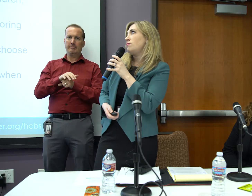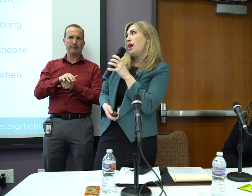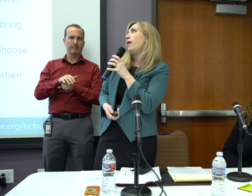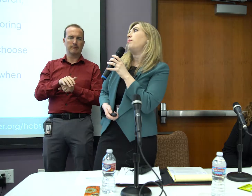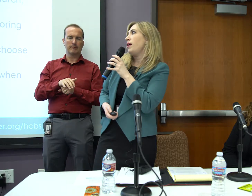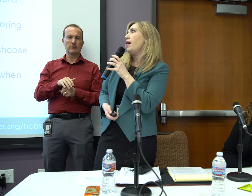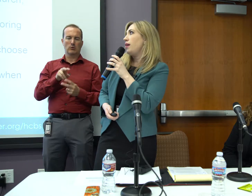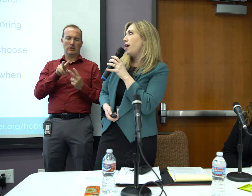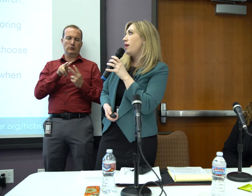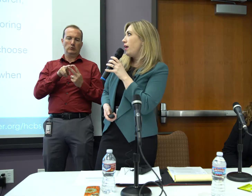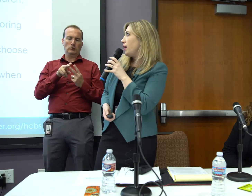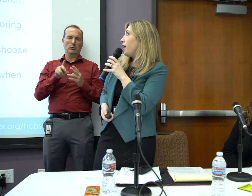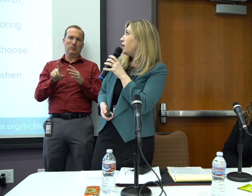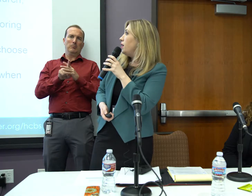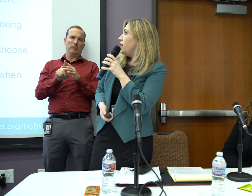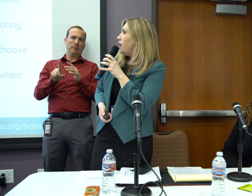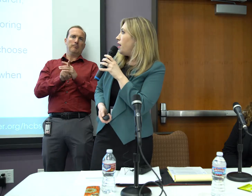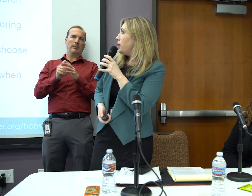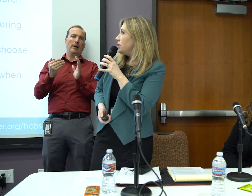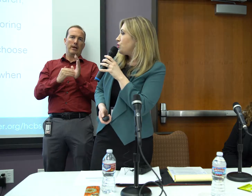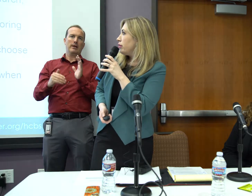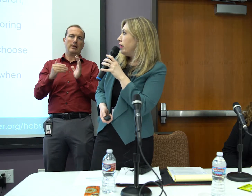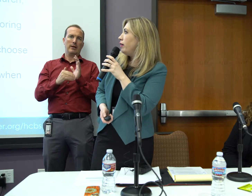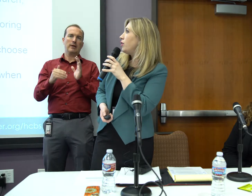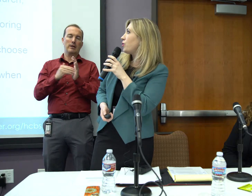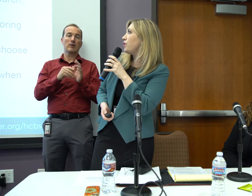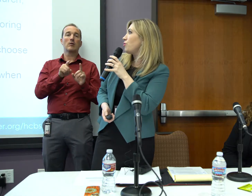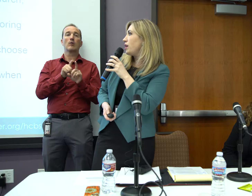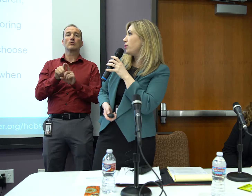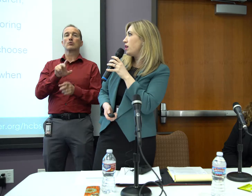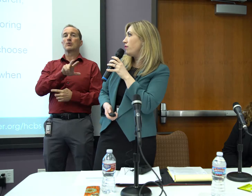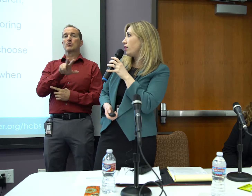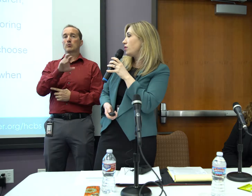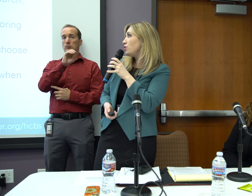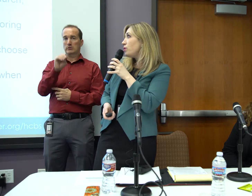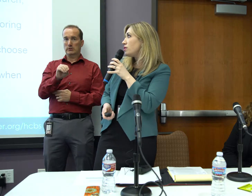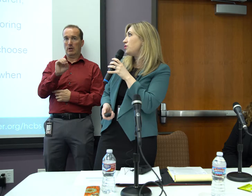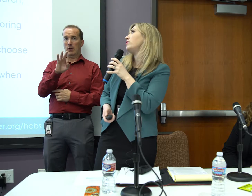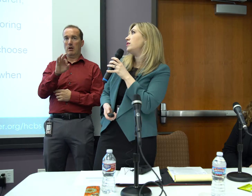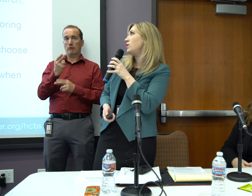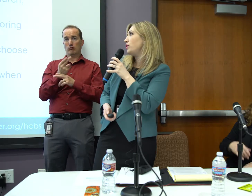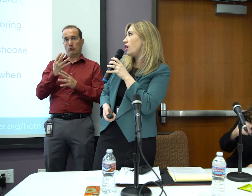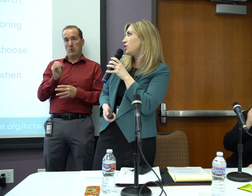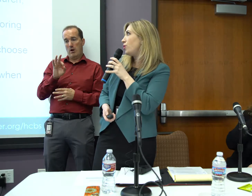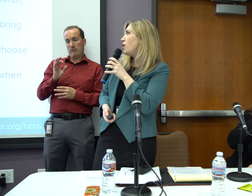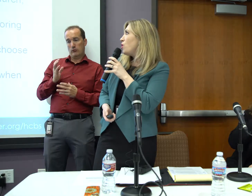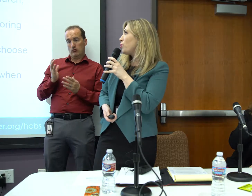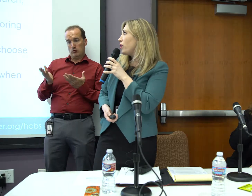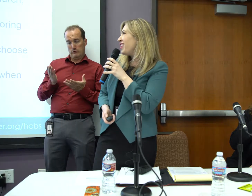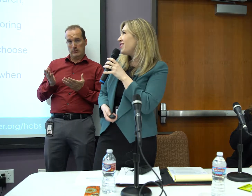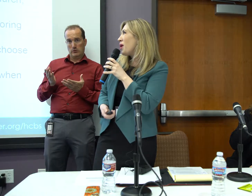just came up again and again and again. Additionally, 33% of the consumers of services that we talked